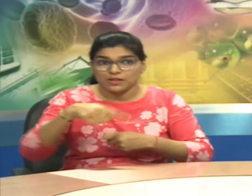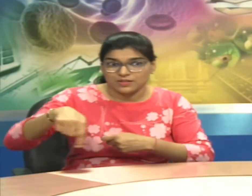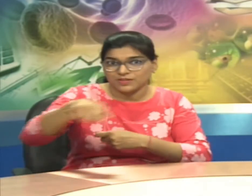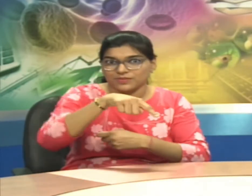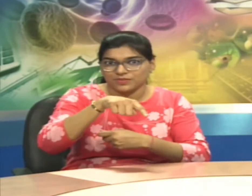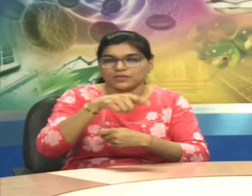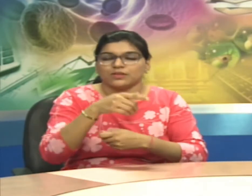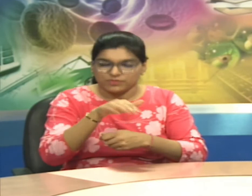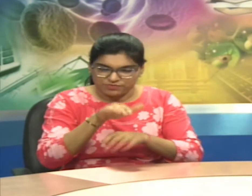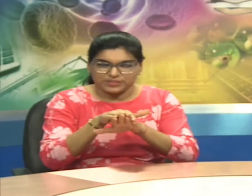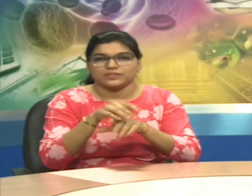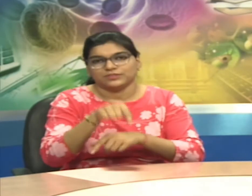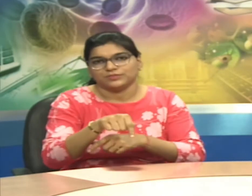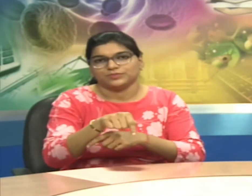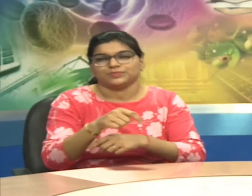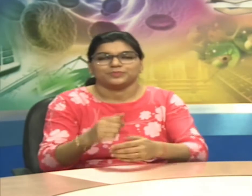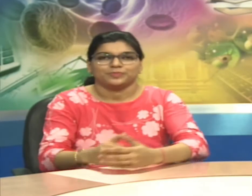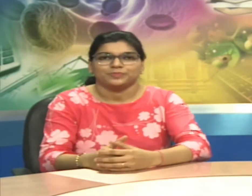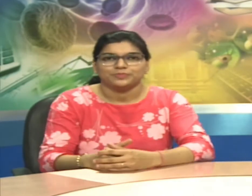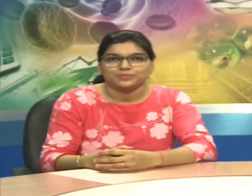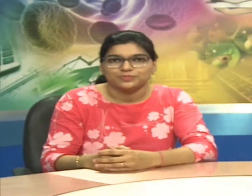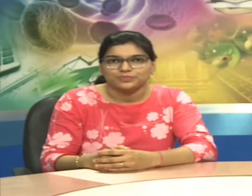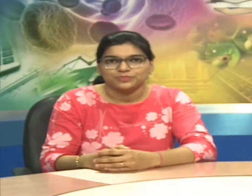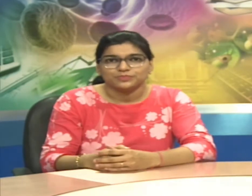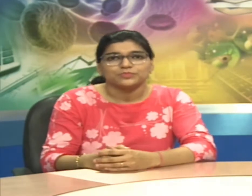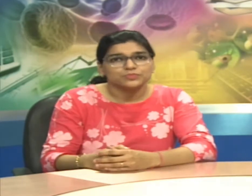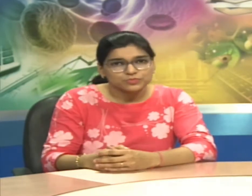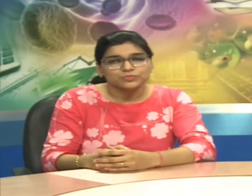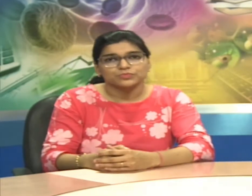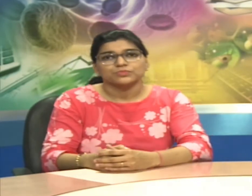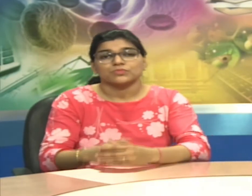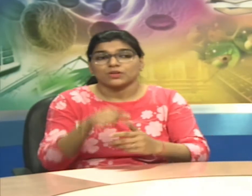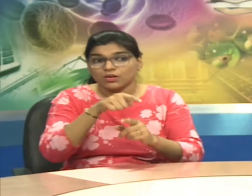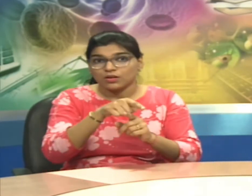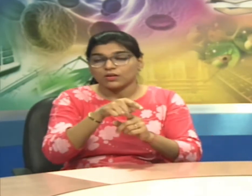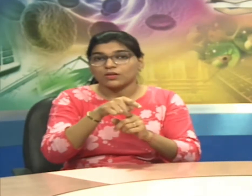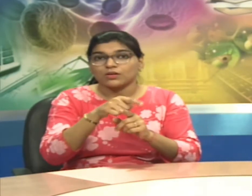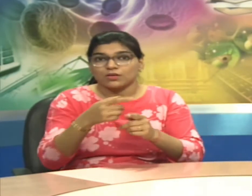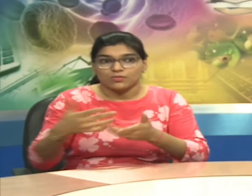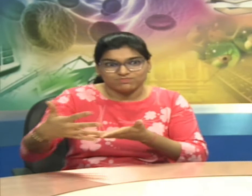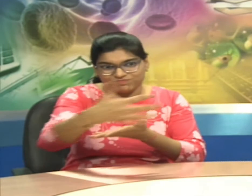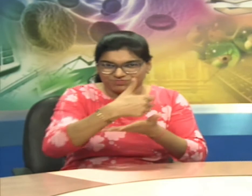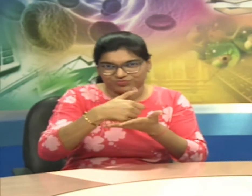Collecting of fish is termed as fishing. Next word is